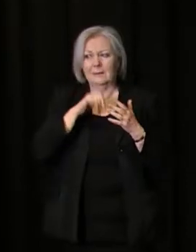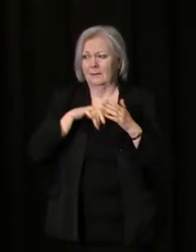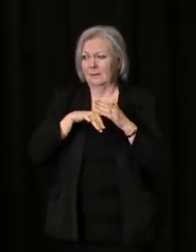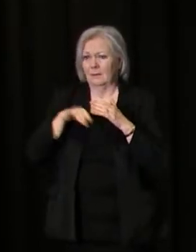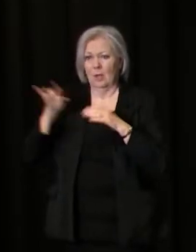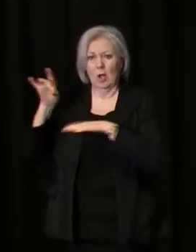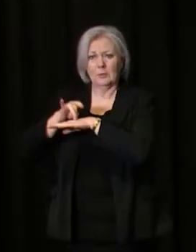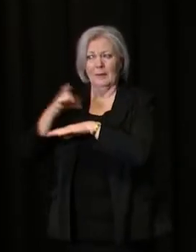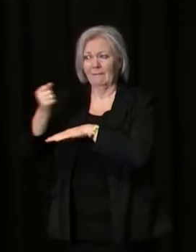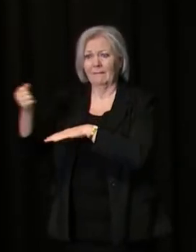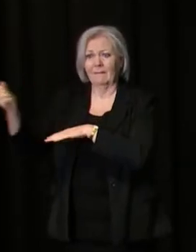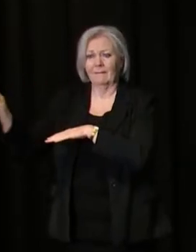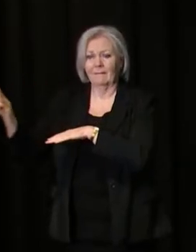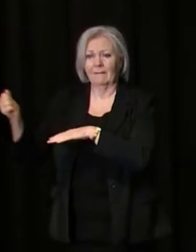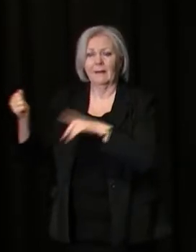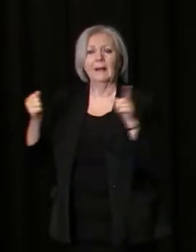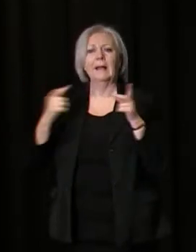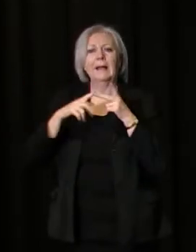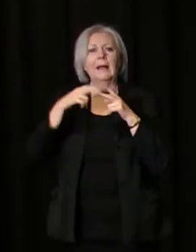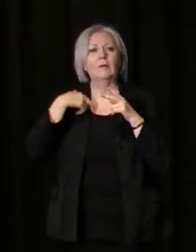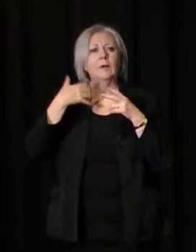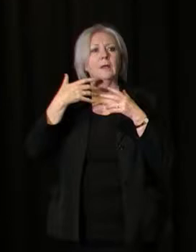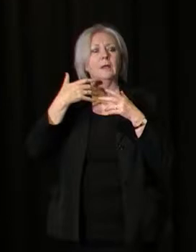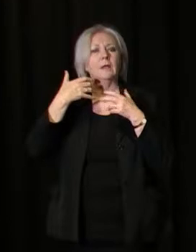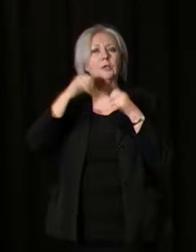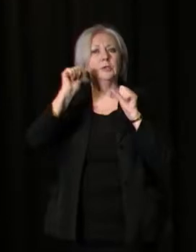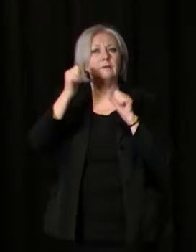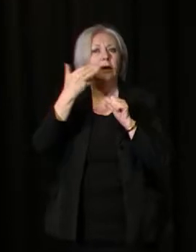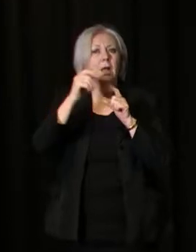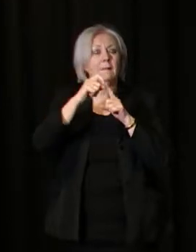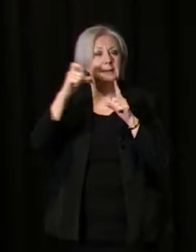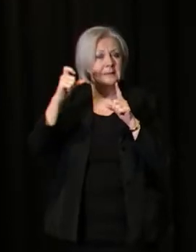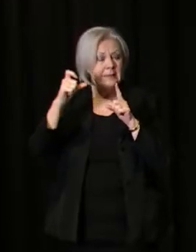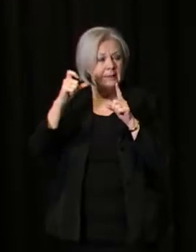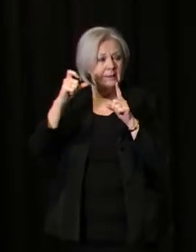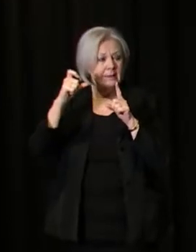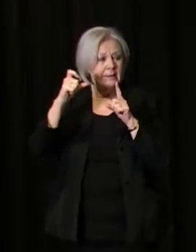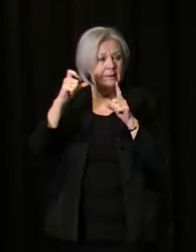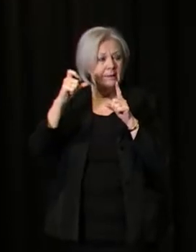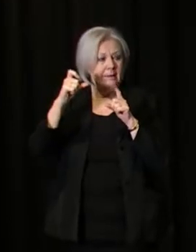90% fully vaccinated and we find that our